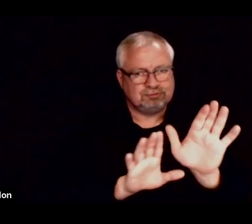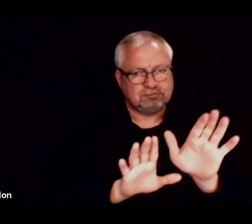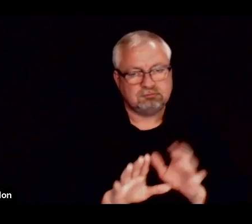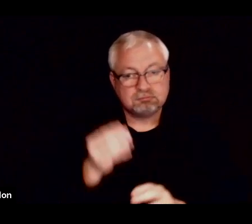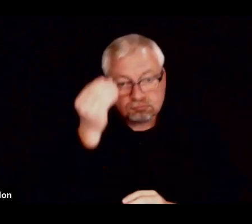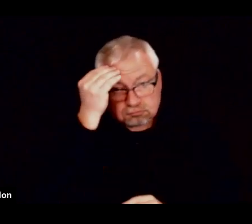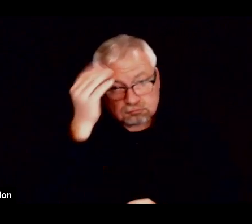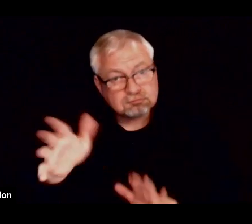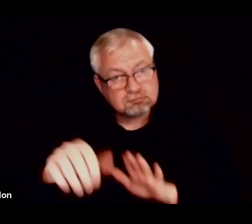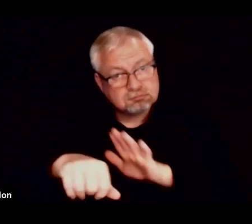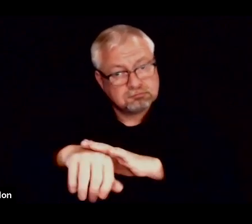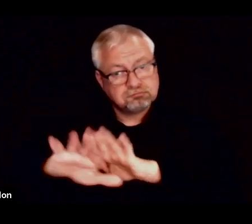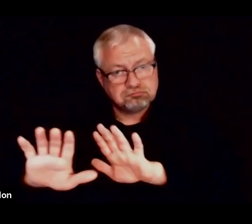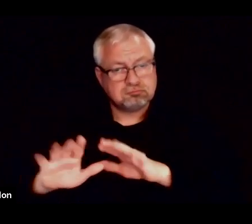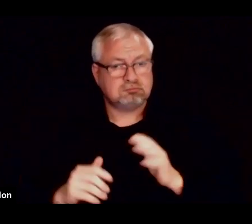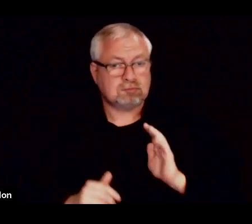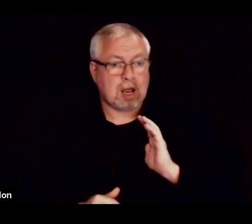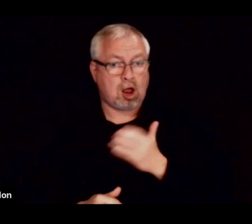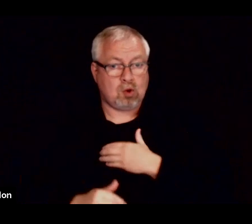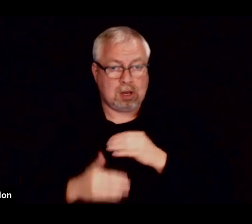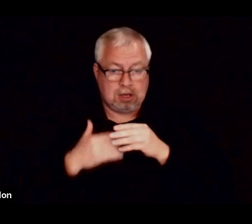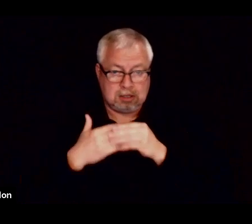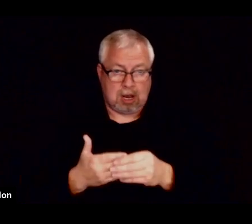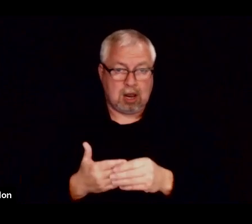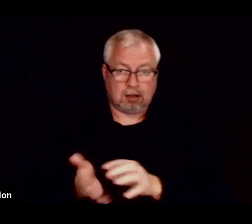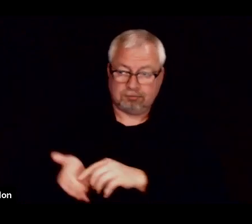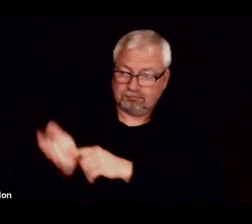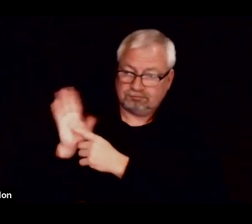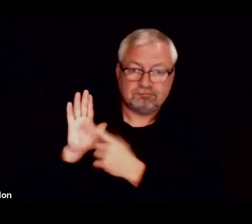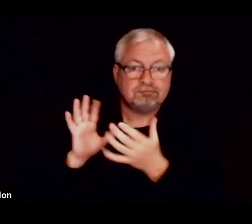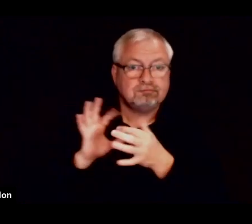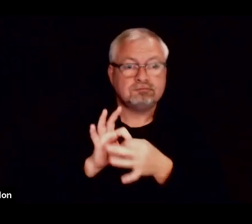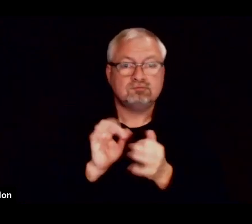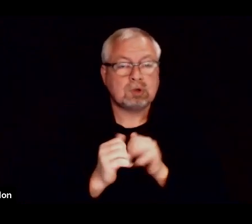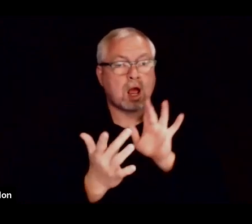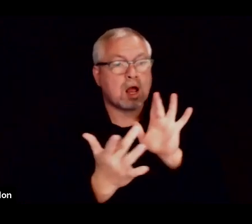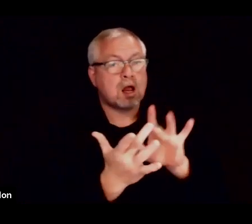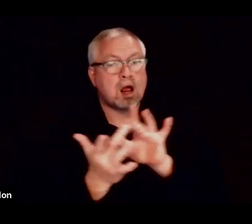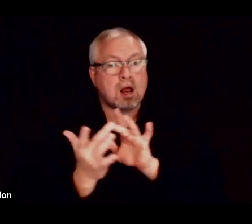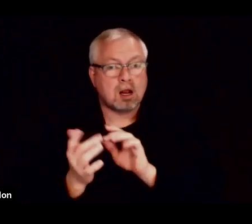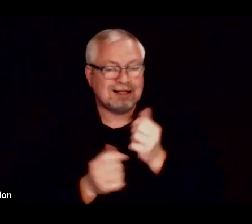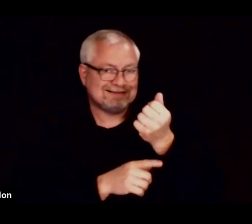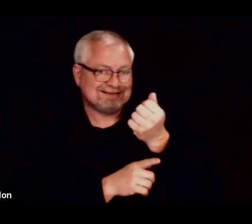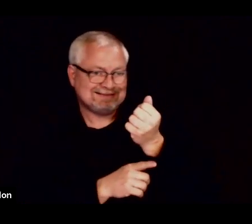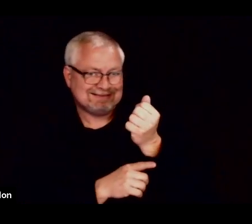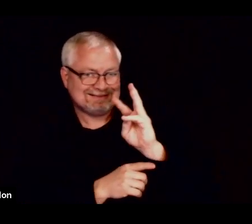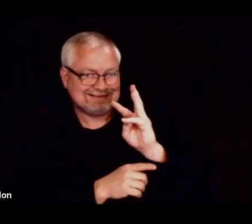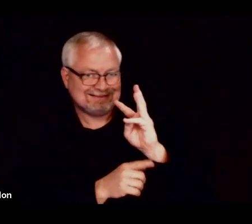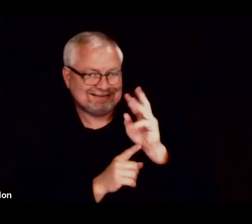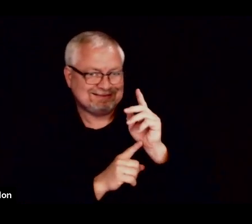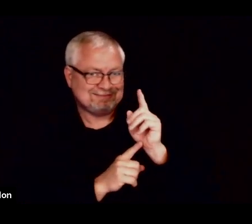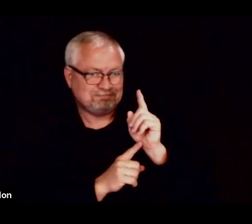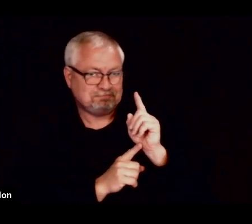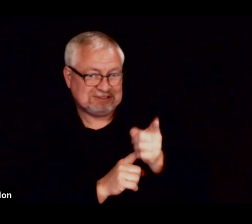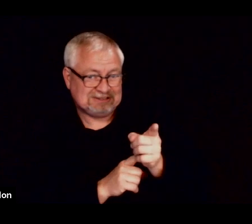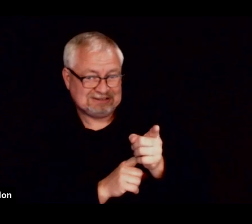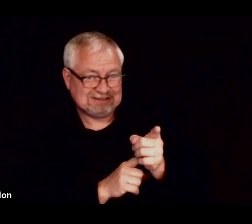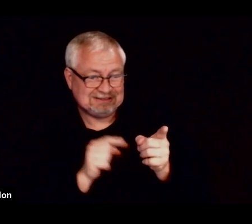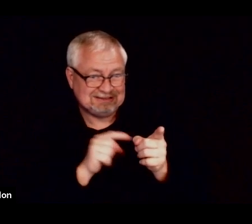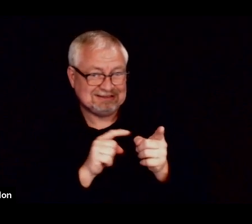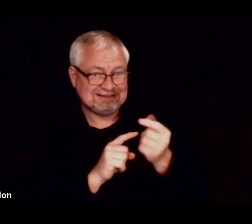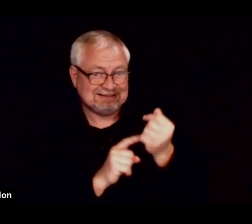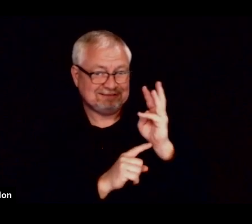for a contact would be 15 minutes within 6 feet. So that will